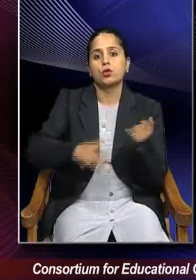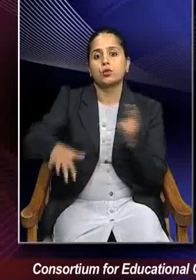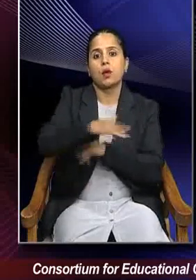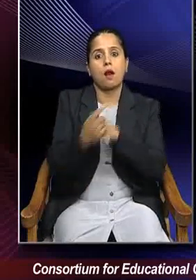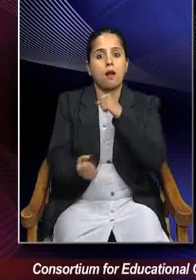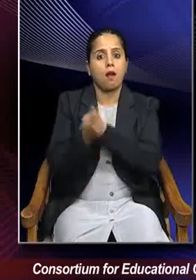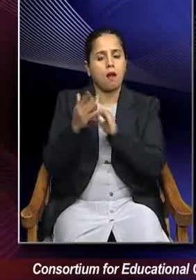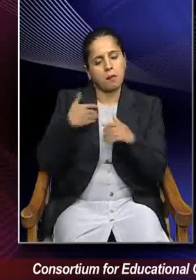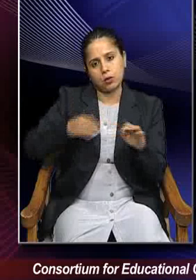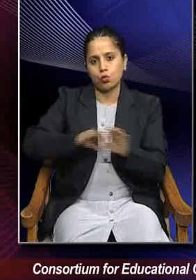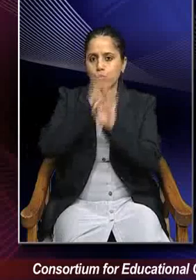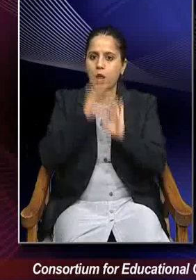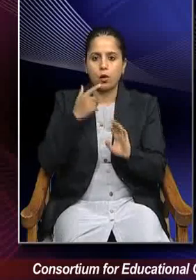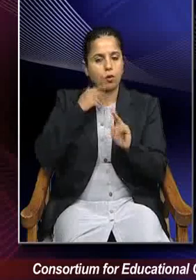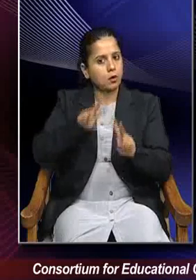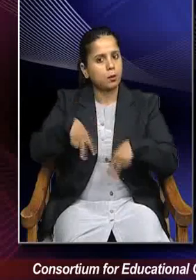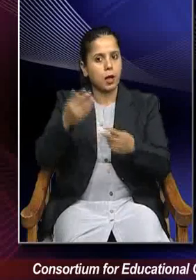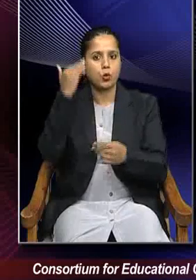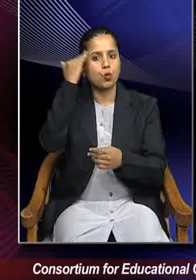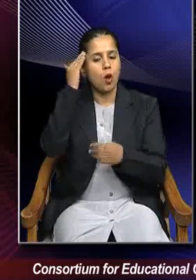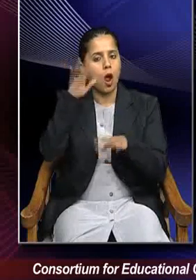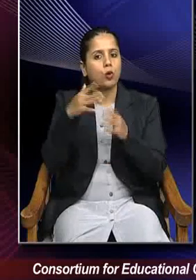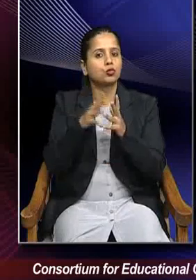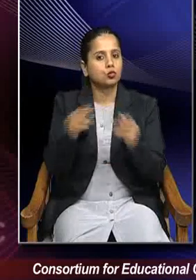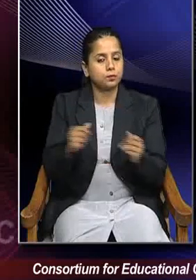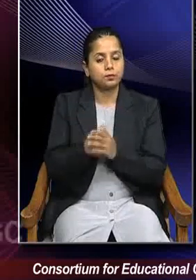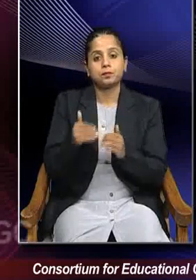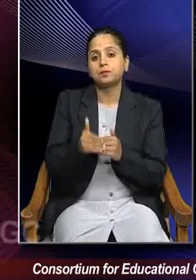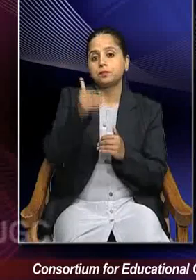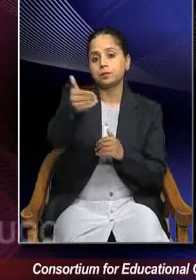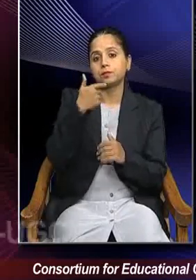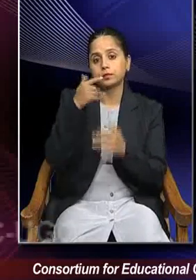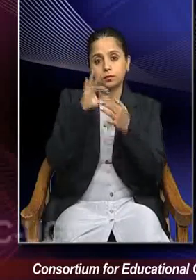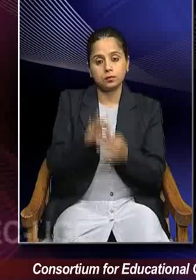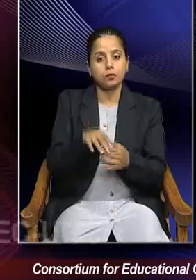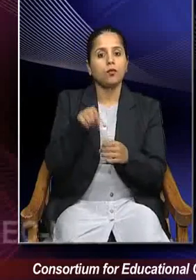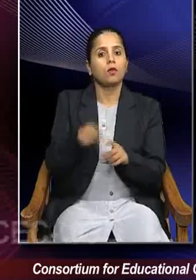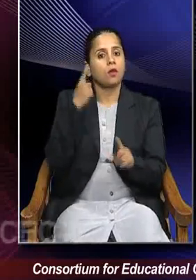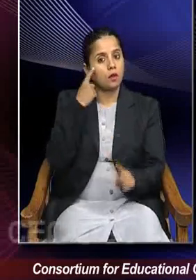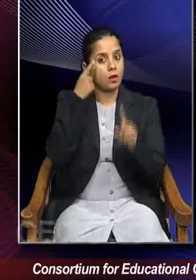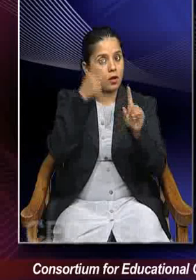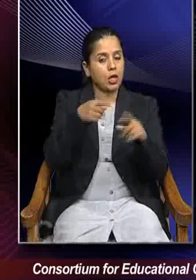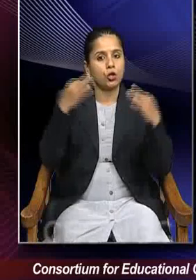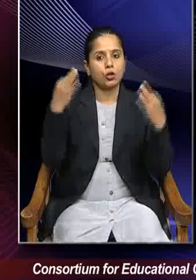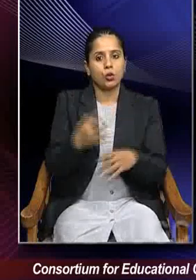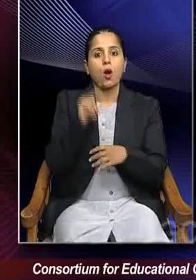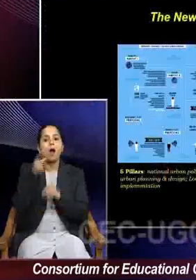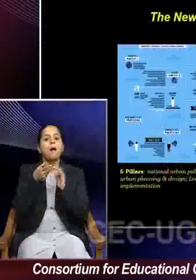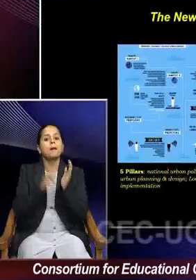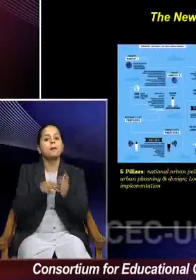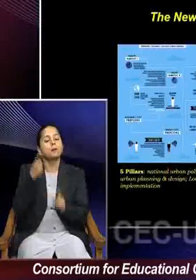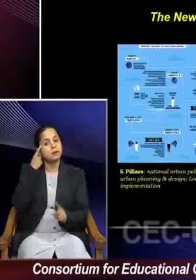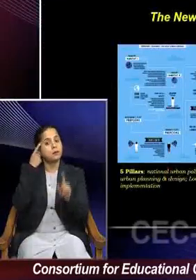are ready to respond to such situation. Moving forward, this new agenda of new urban agenda has also